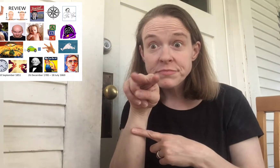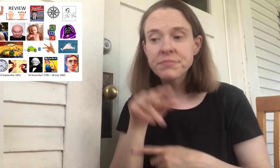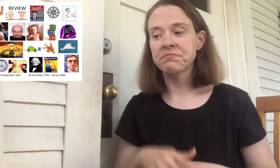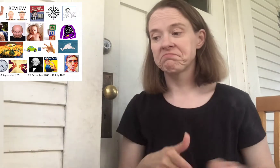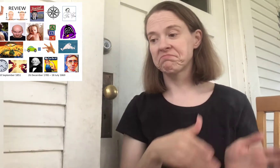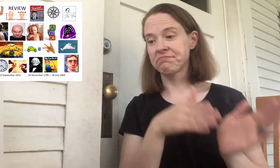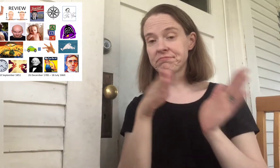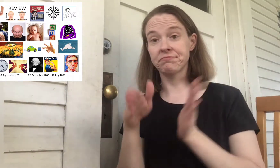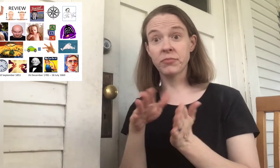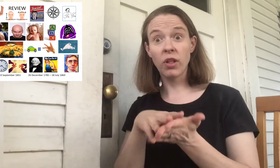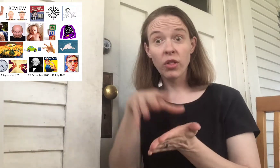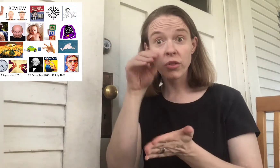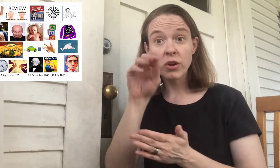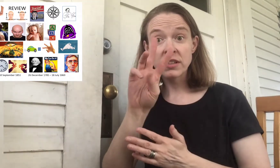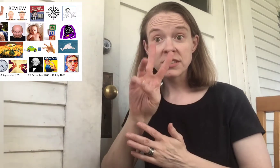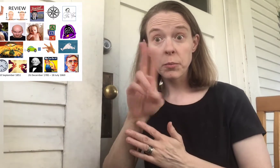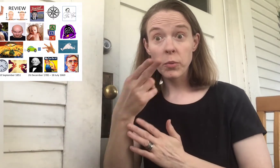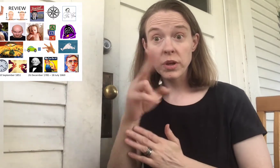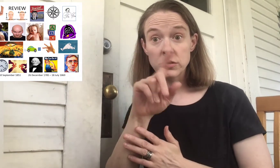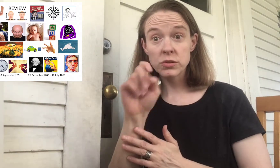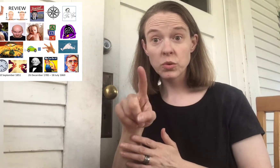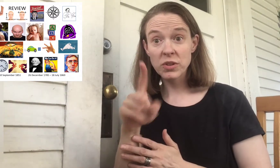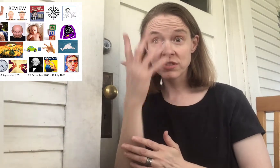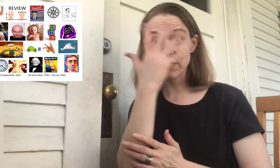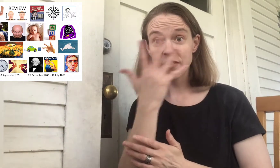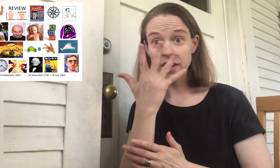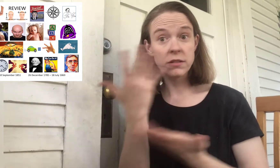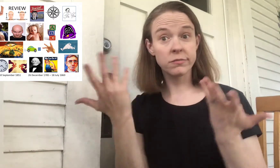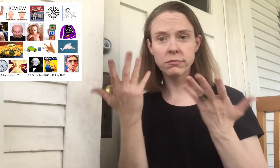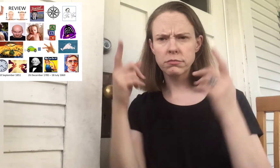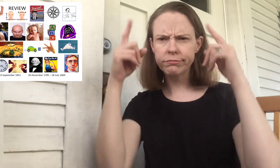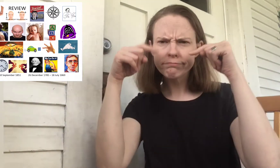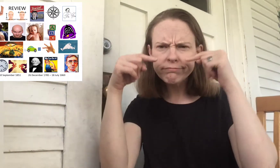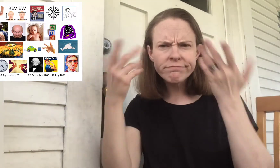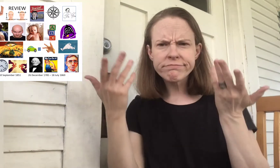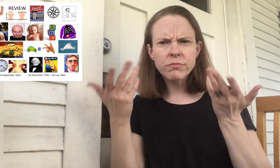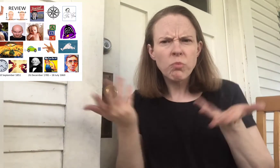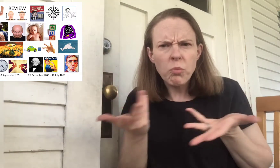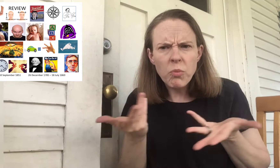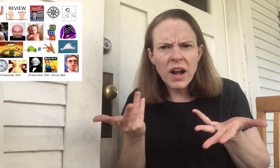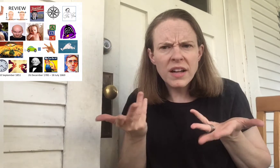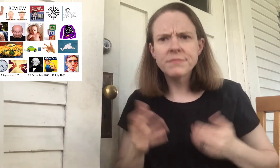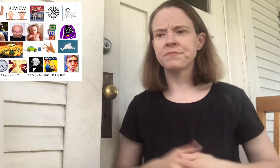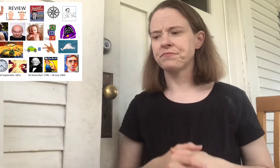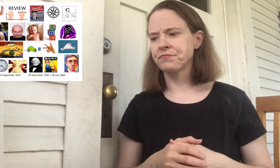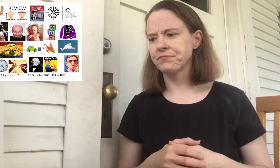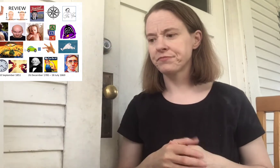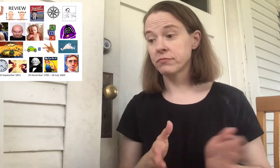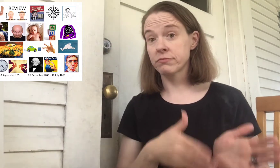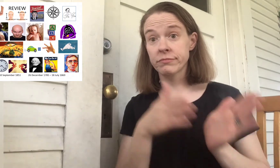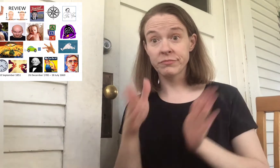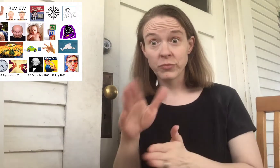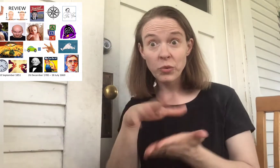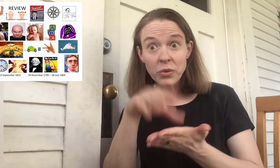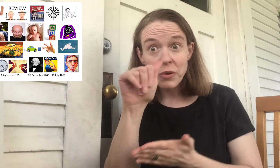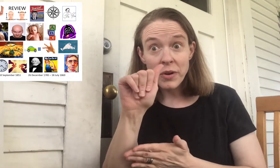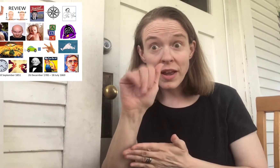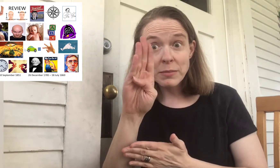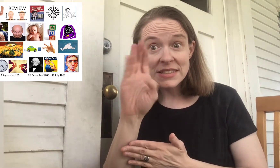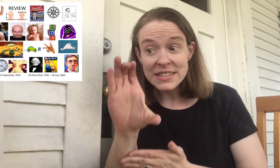raised eyebrows and a direct gaze. You've learned a WH question has furrowed eyebrows. You've learned